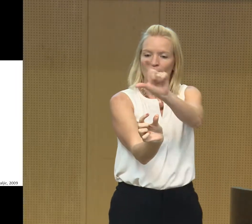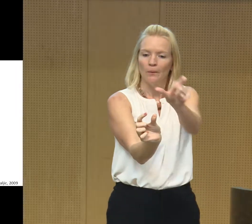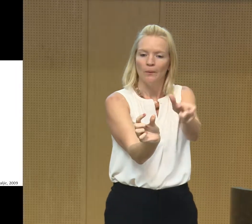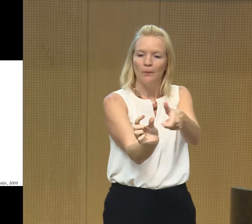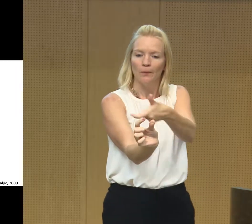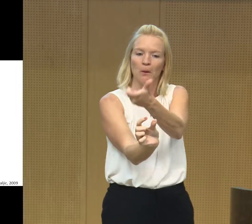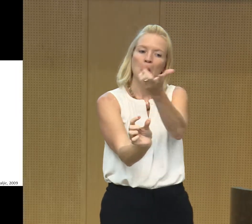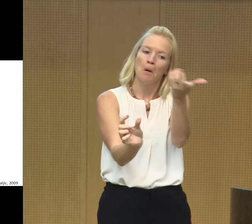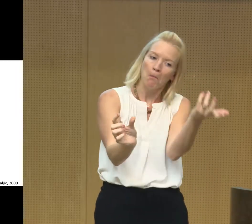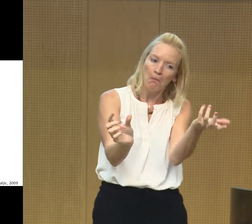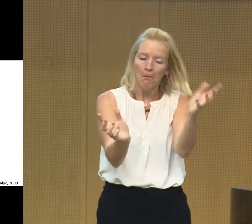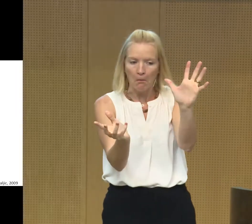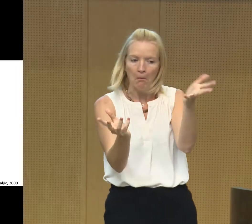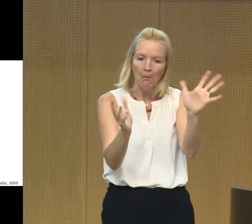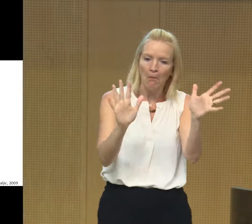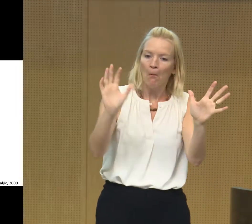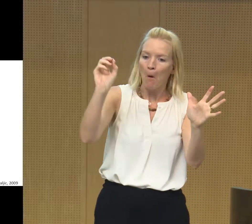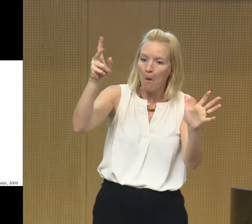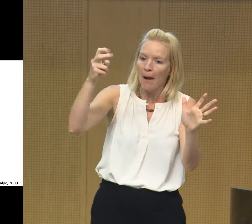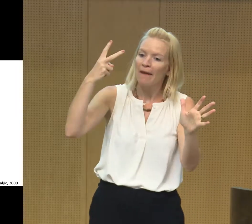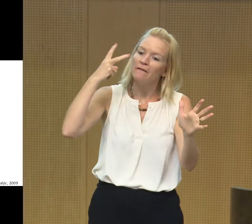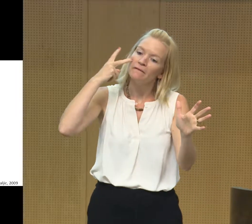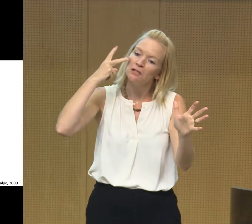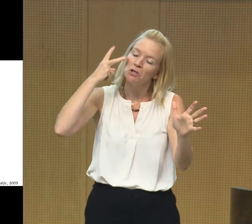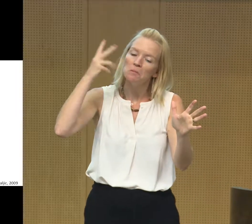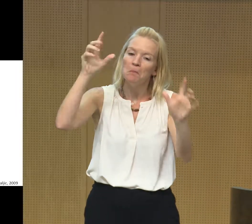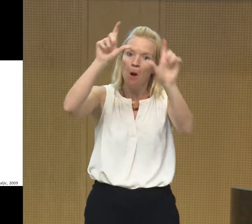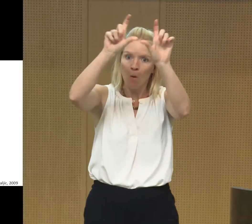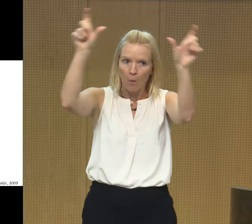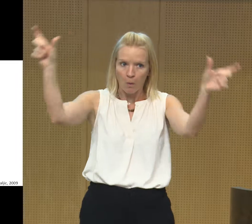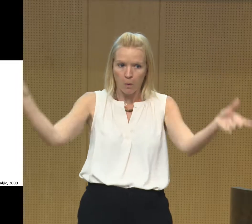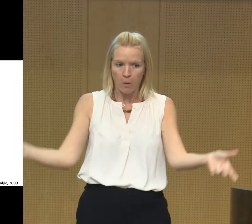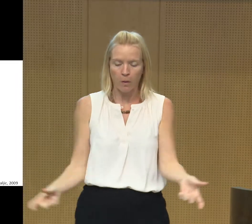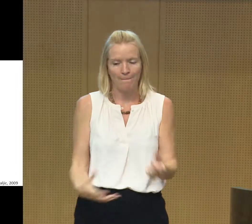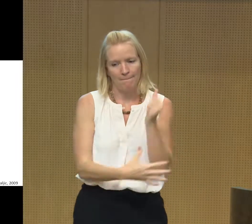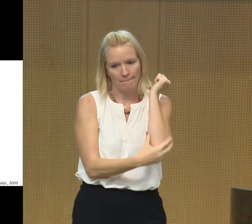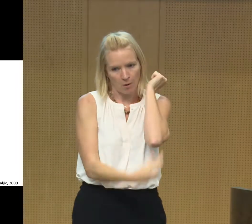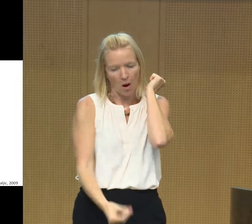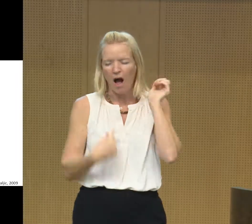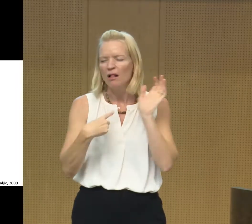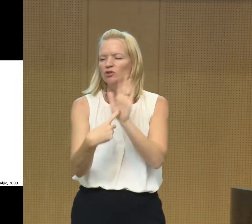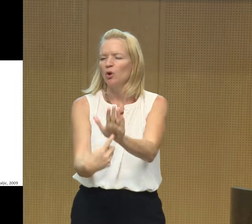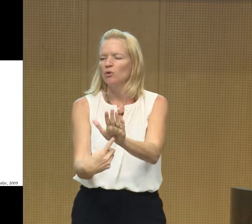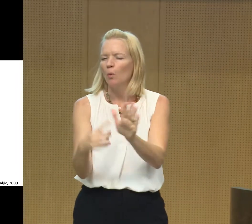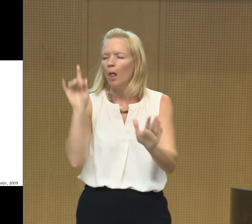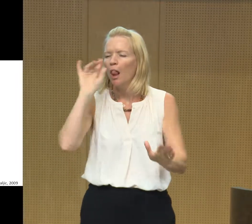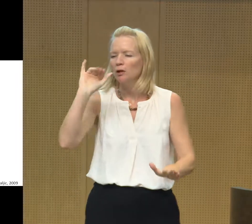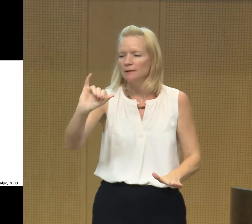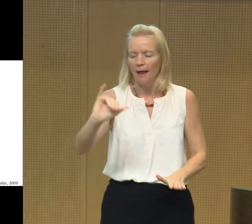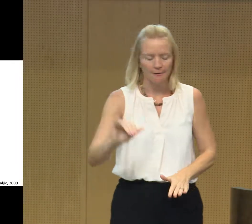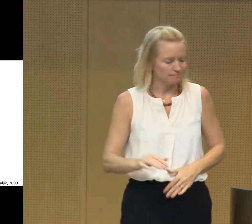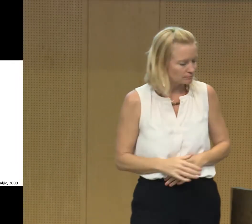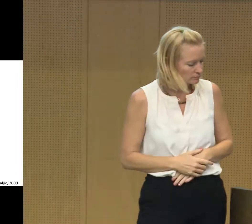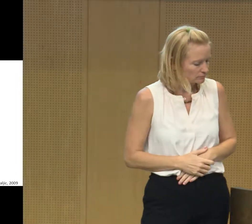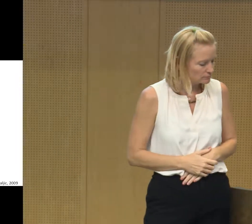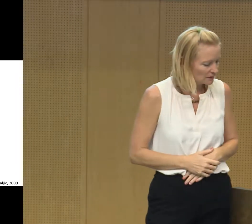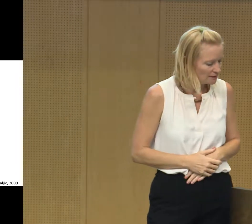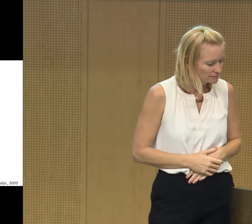space. And then if you look at that next circle, you have okay vision. And I'll show you what that'll all look like. And it